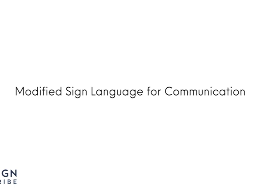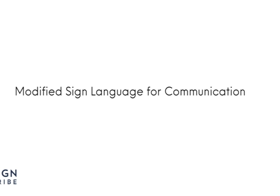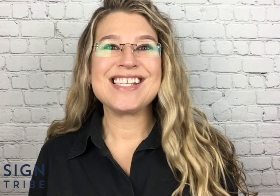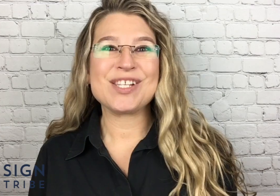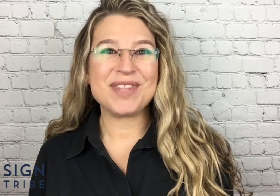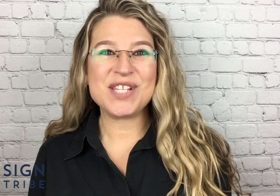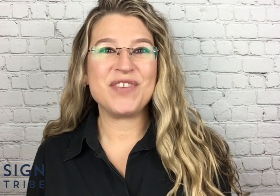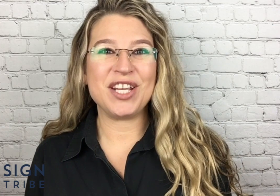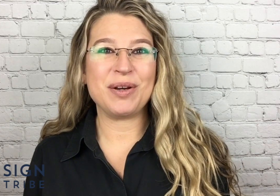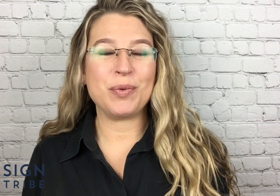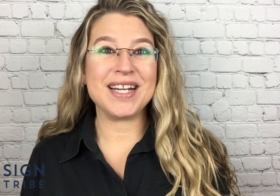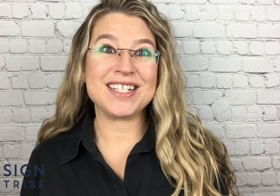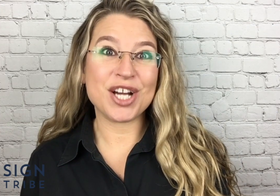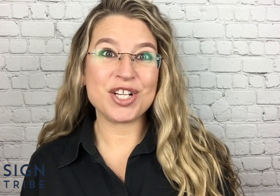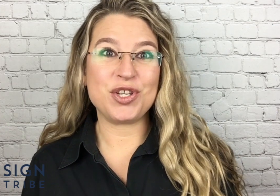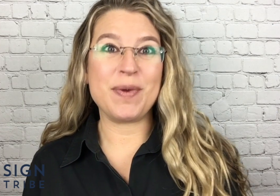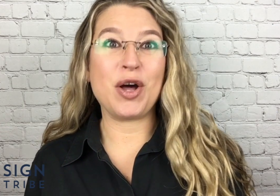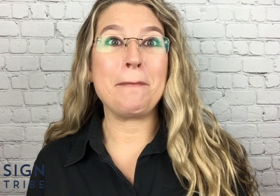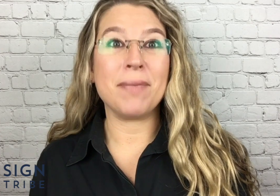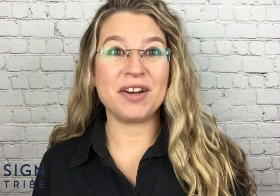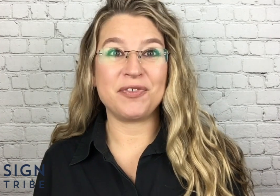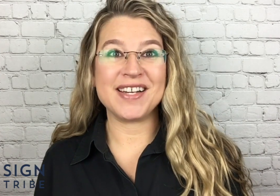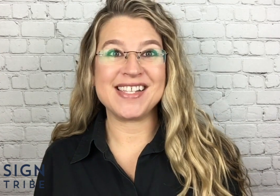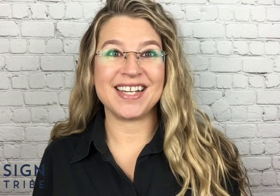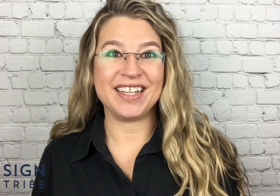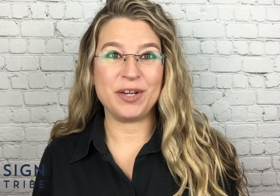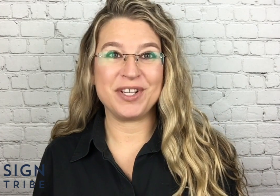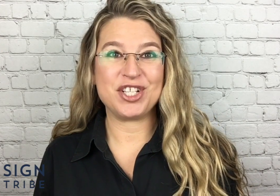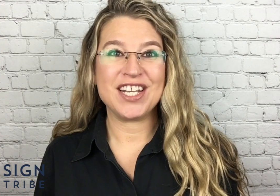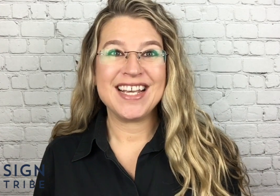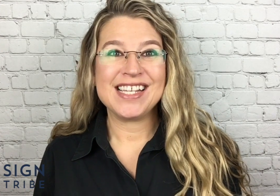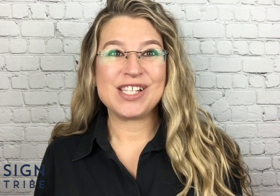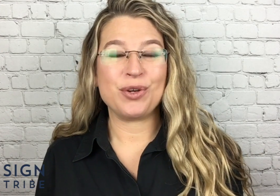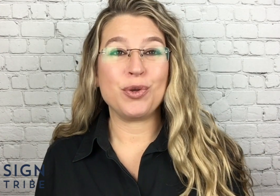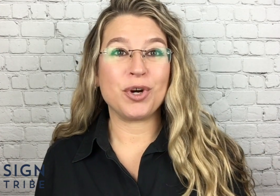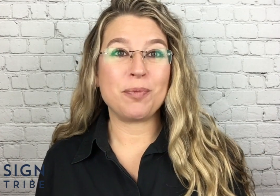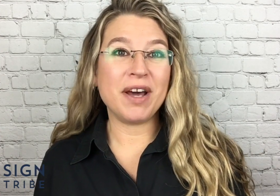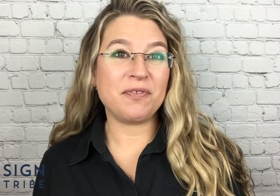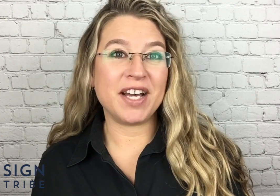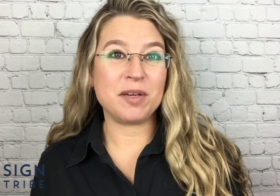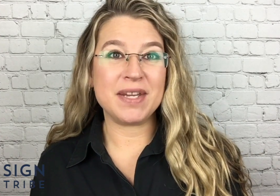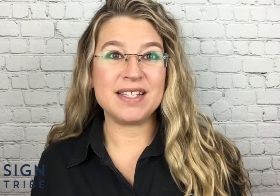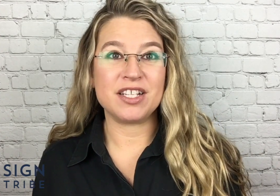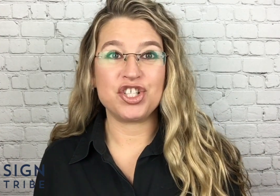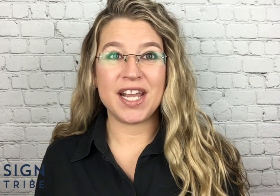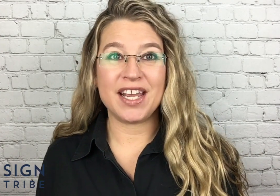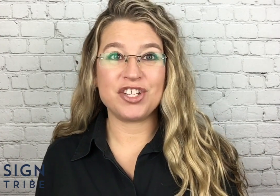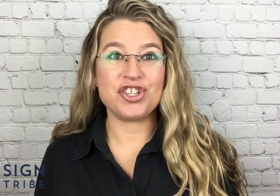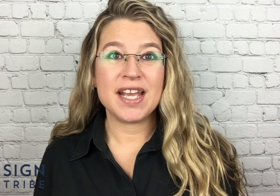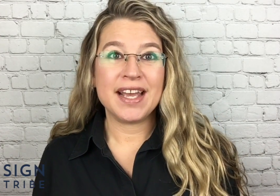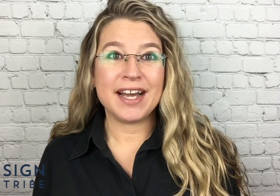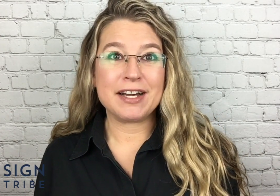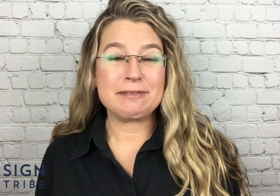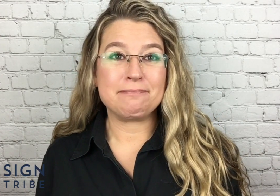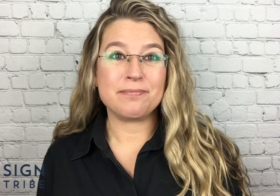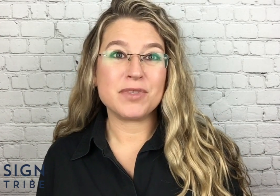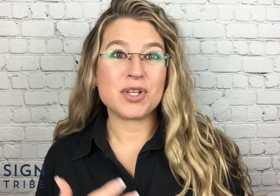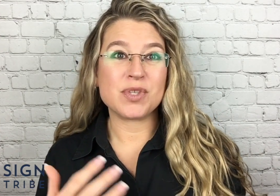So in this video, I wanted to talk to you about modified sign language. So the word modified means to change, so something